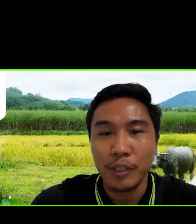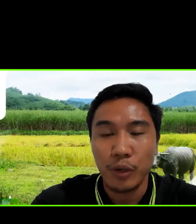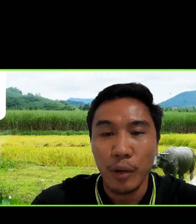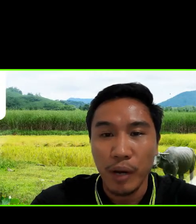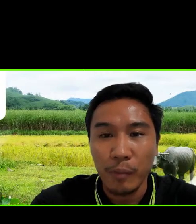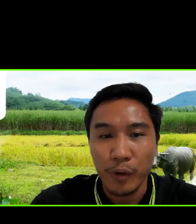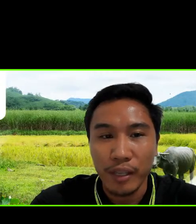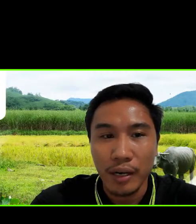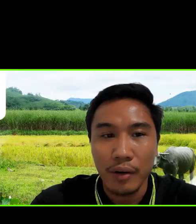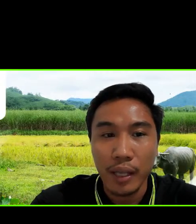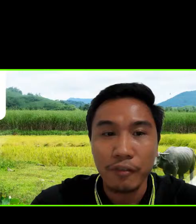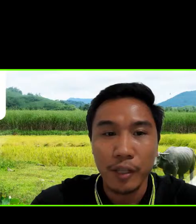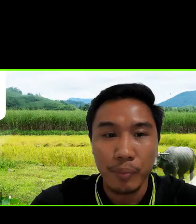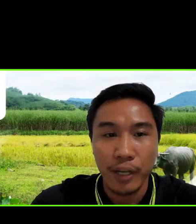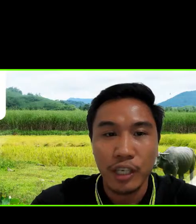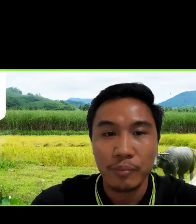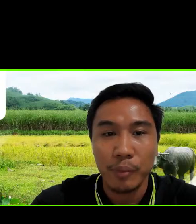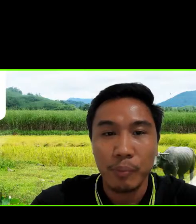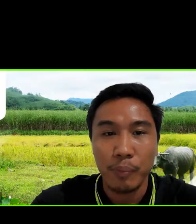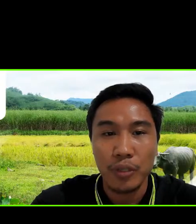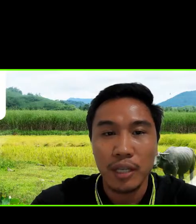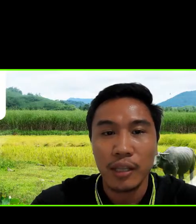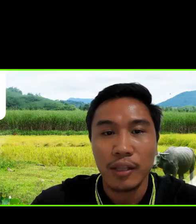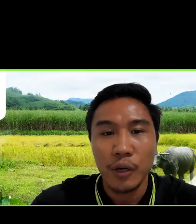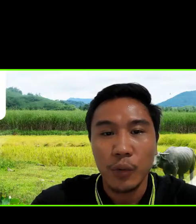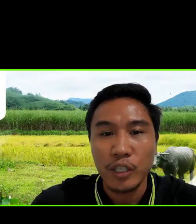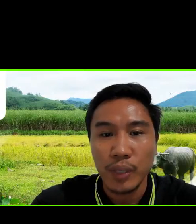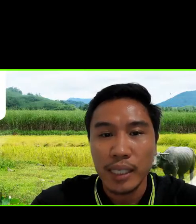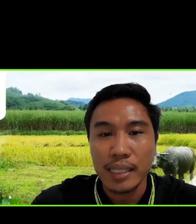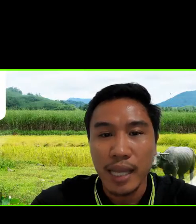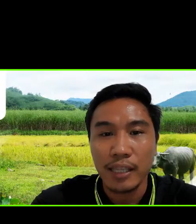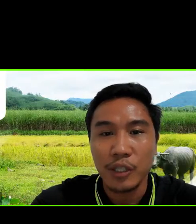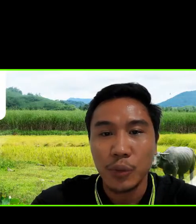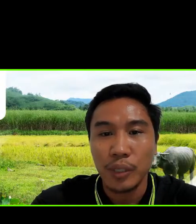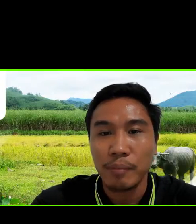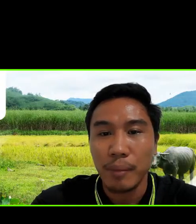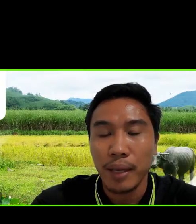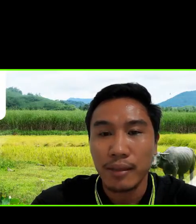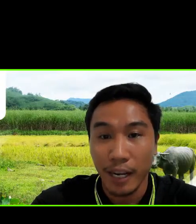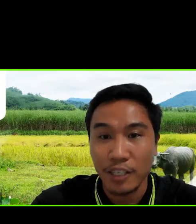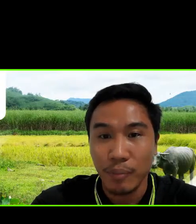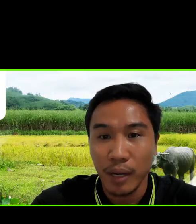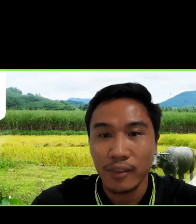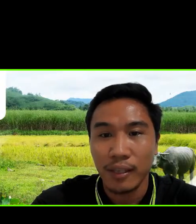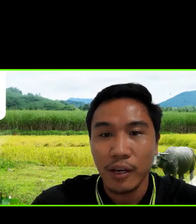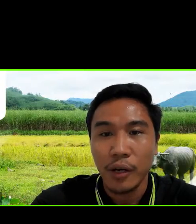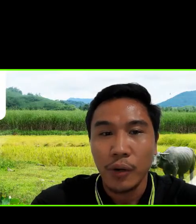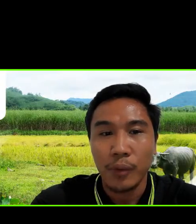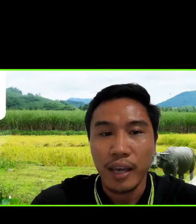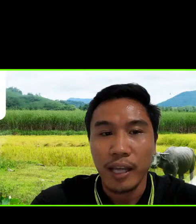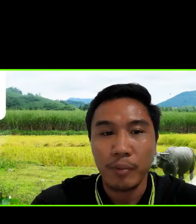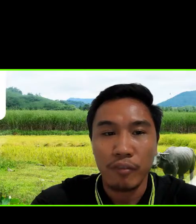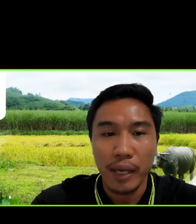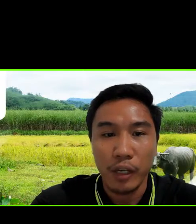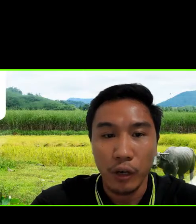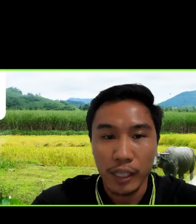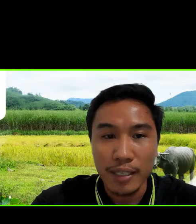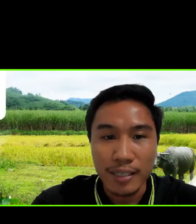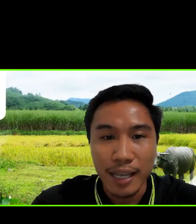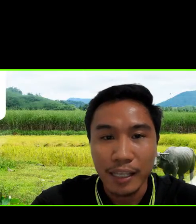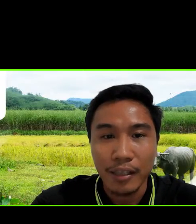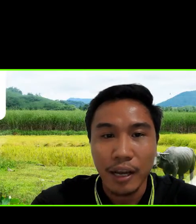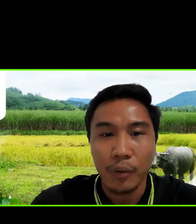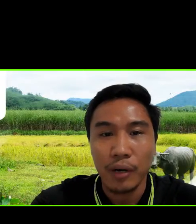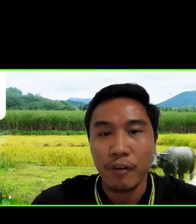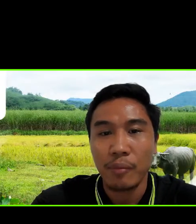was able to come up with a relevant project proposal, which we intend to implement next month, with the help of my